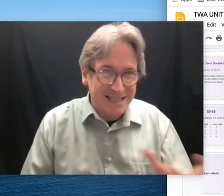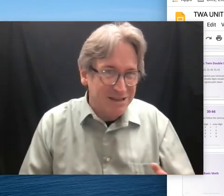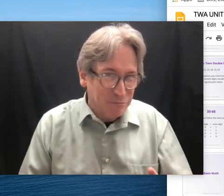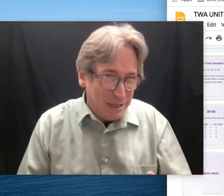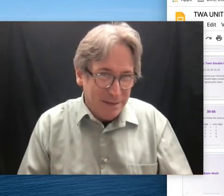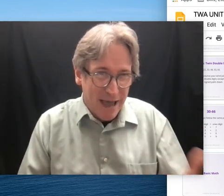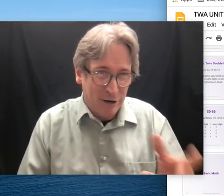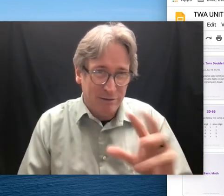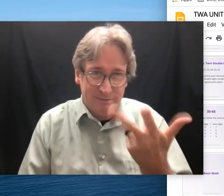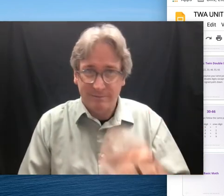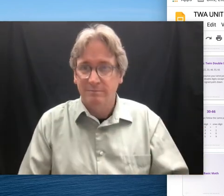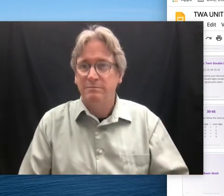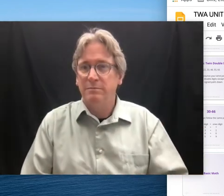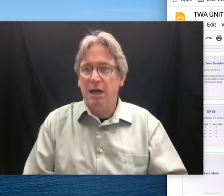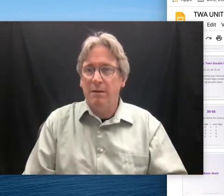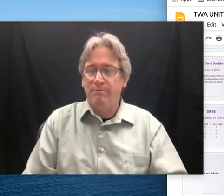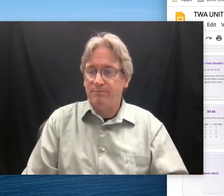it doesn't really matter.